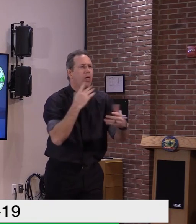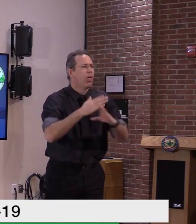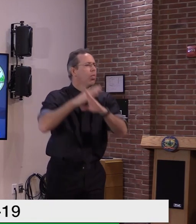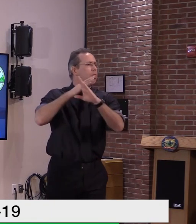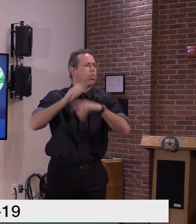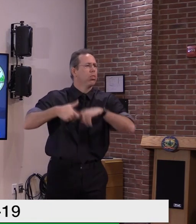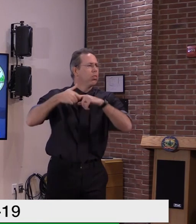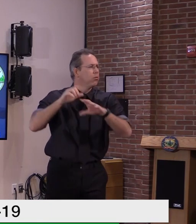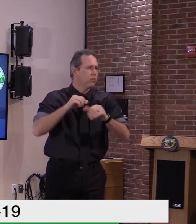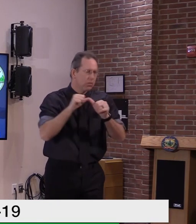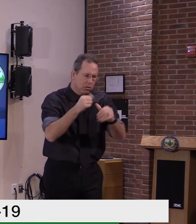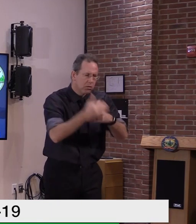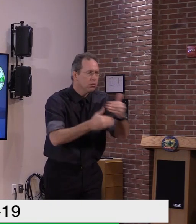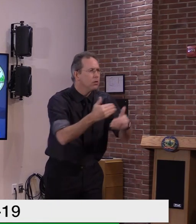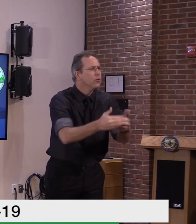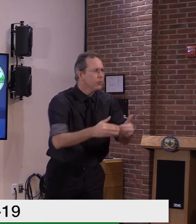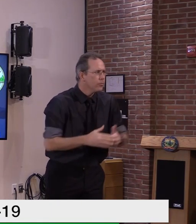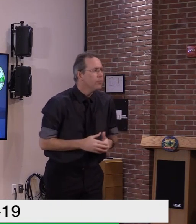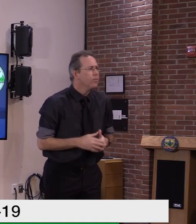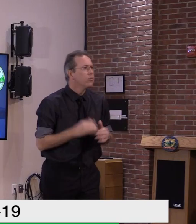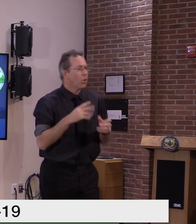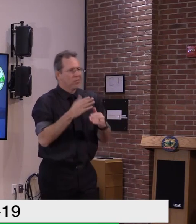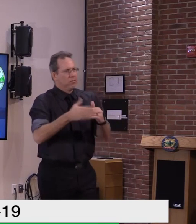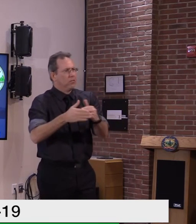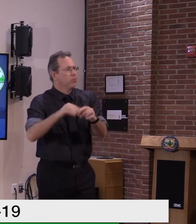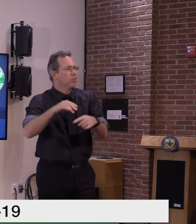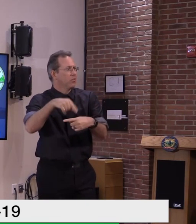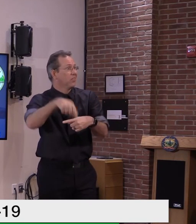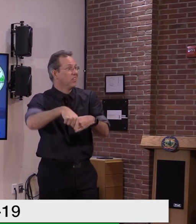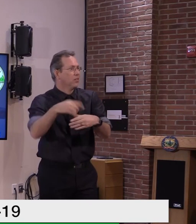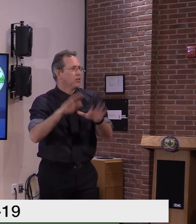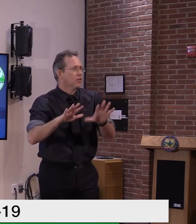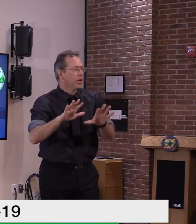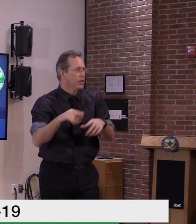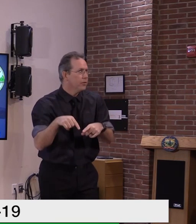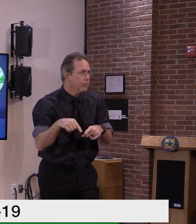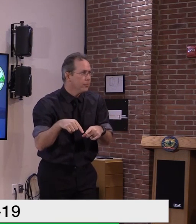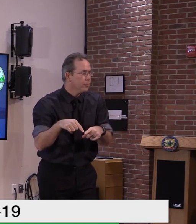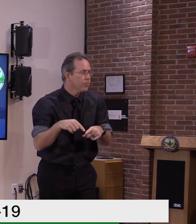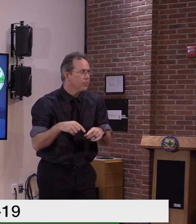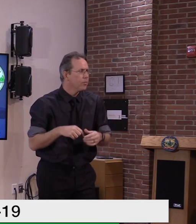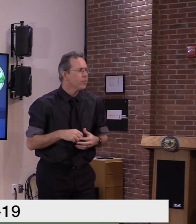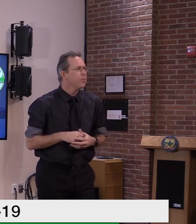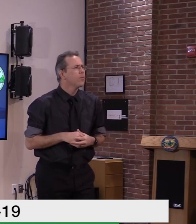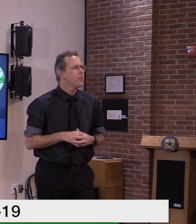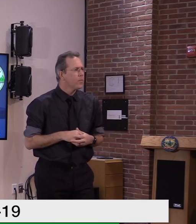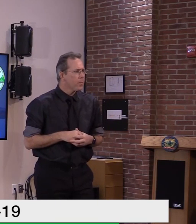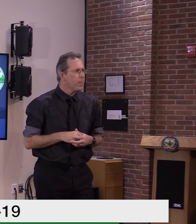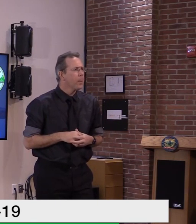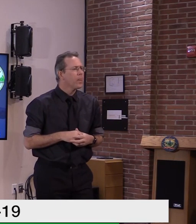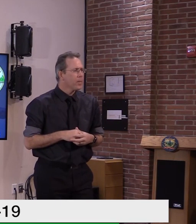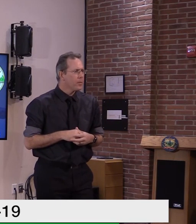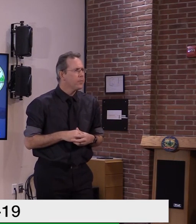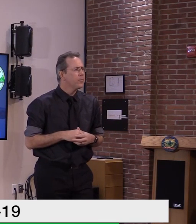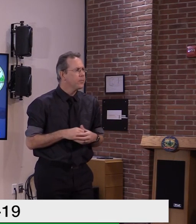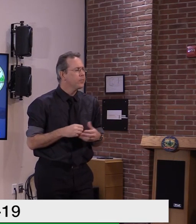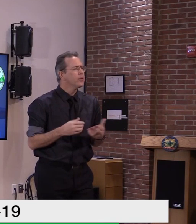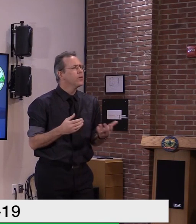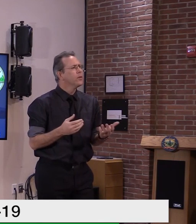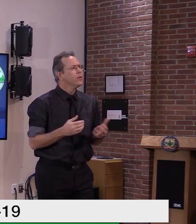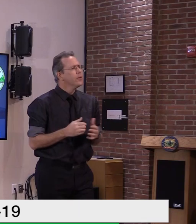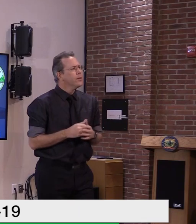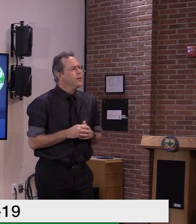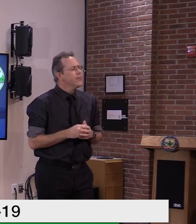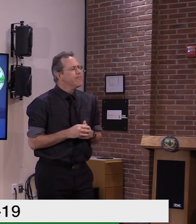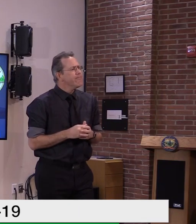and in terms of staffing, in terms of PPE, it will go over the procedures that have to sort of be in place in